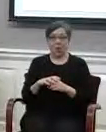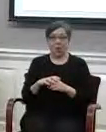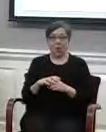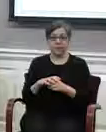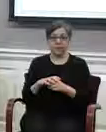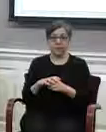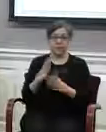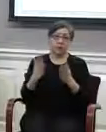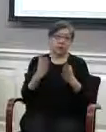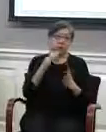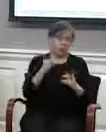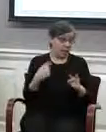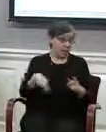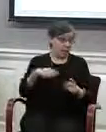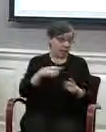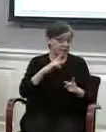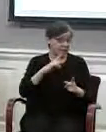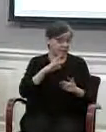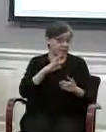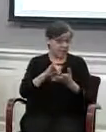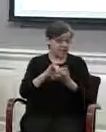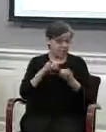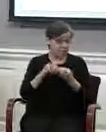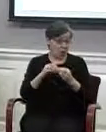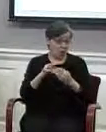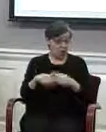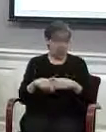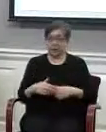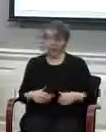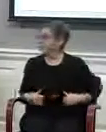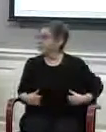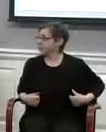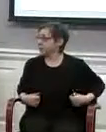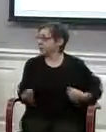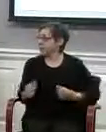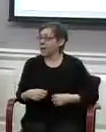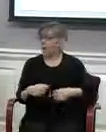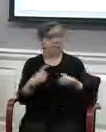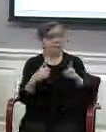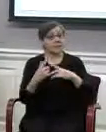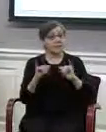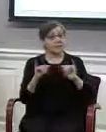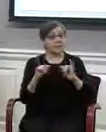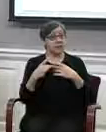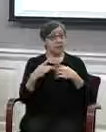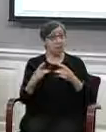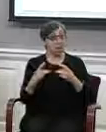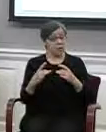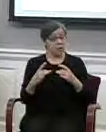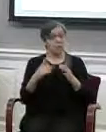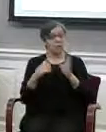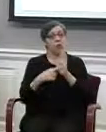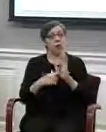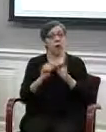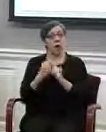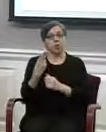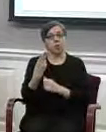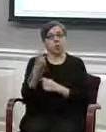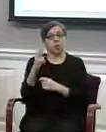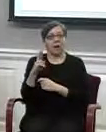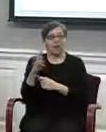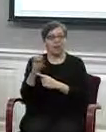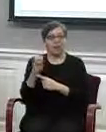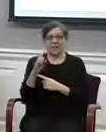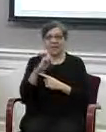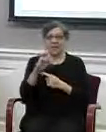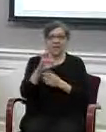And so maybe we can discuss that more in the afterwards. Still, importantly, this case demonstrates how human rights education is central